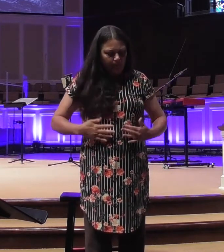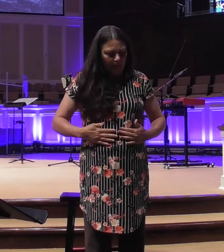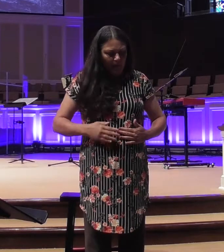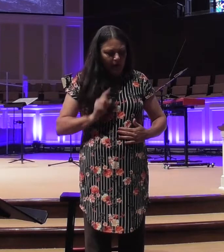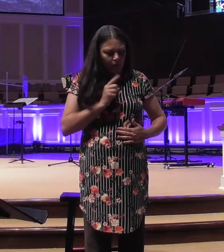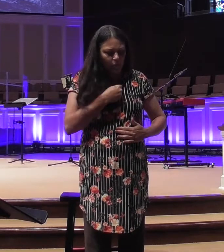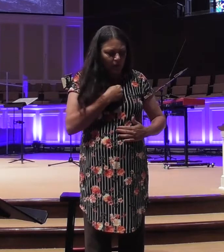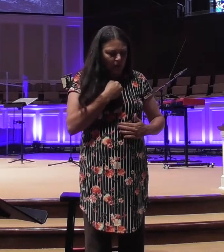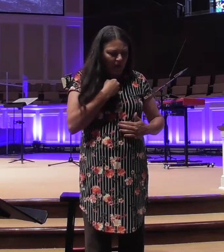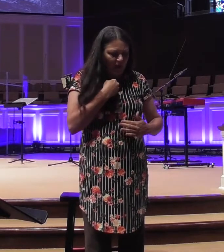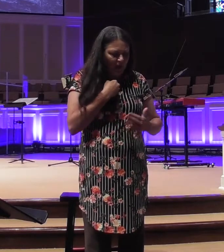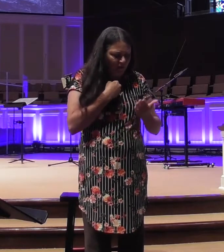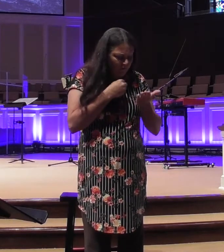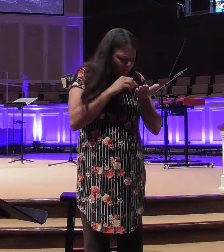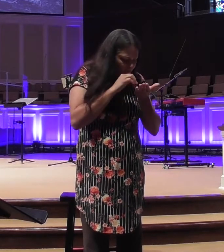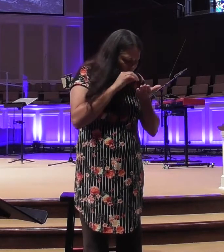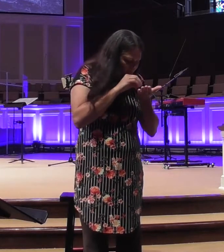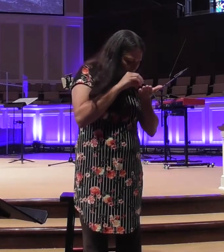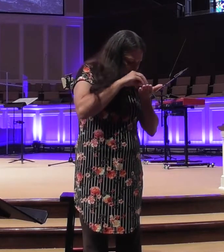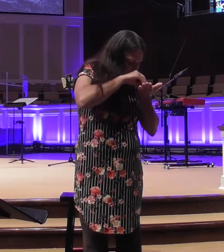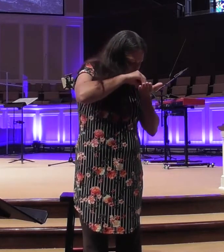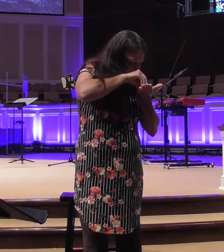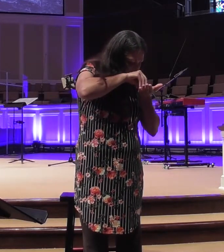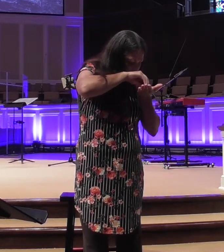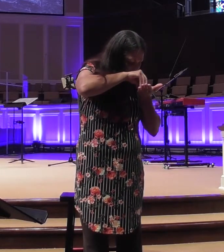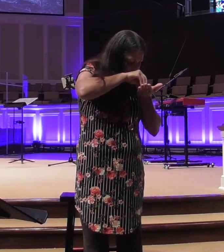a tiny wafer that represents